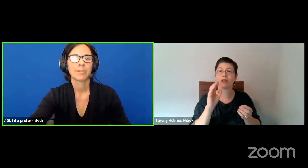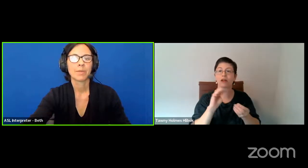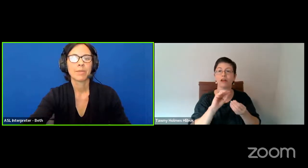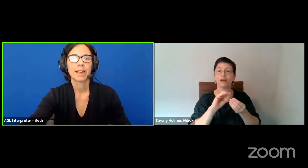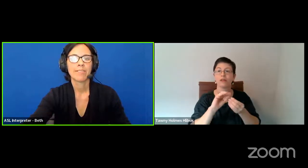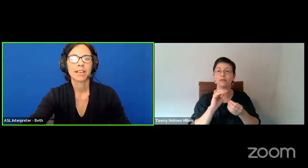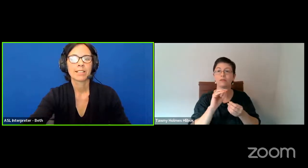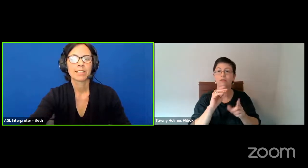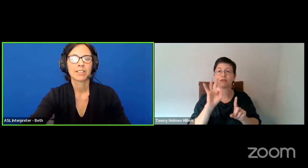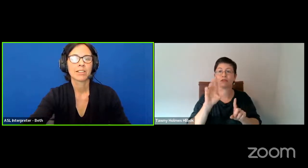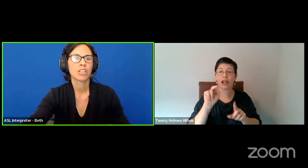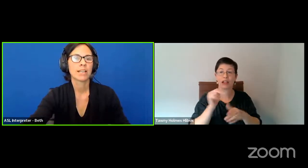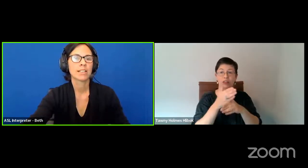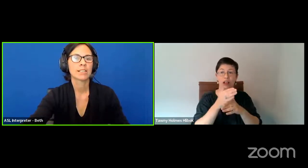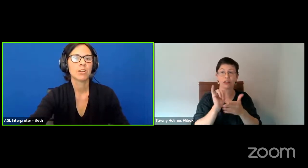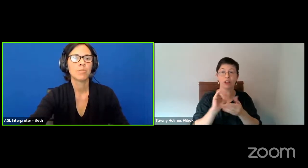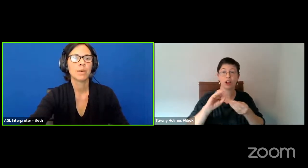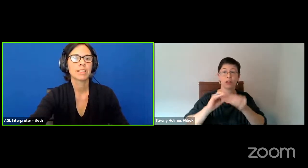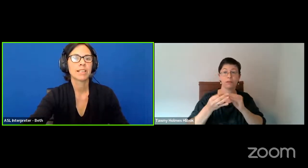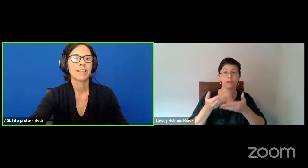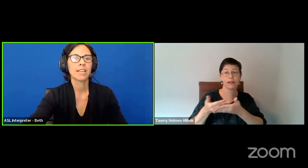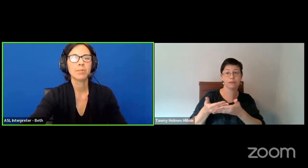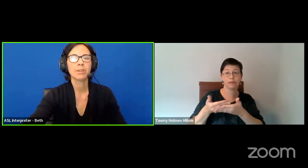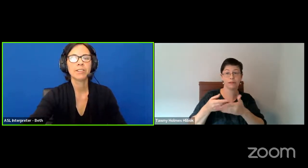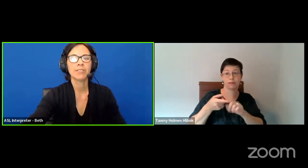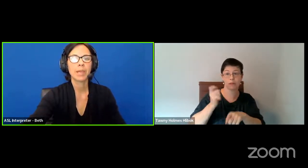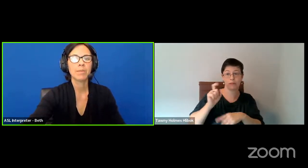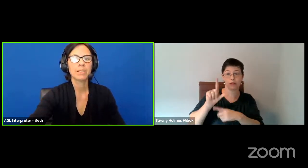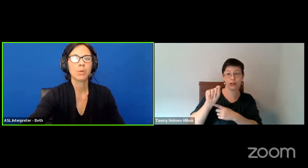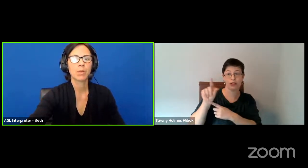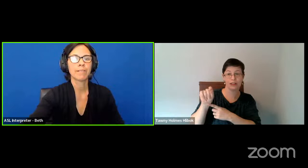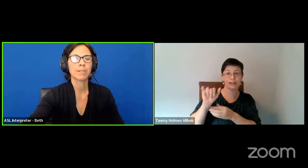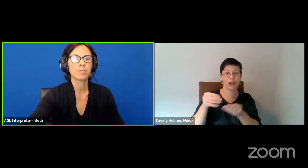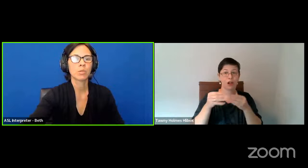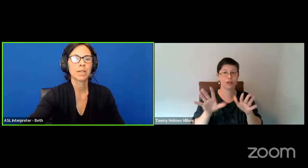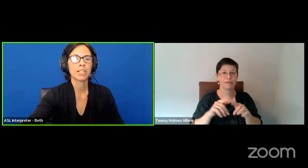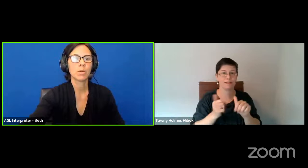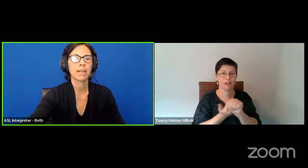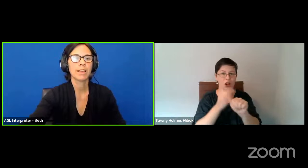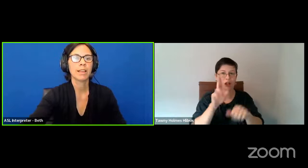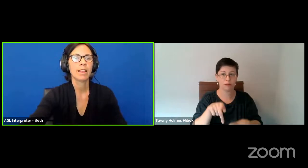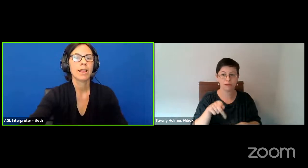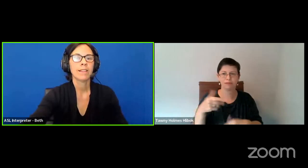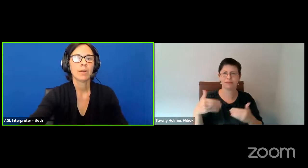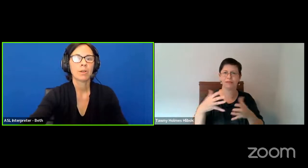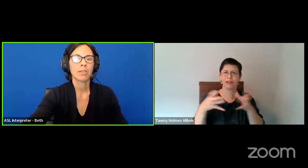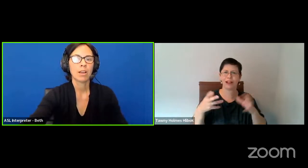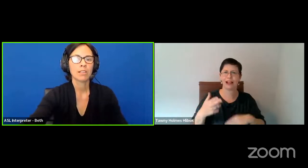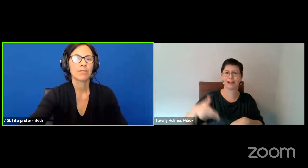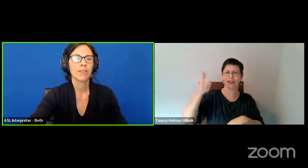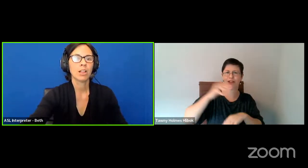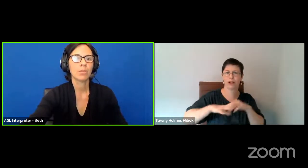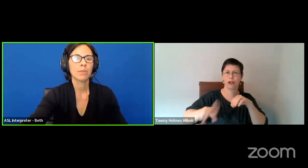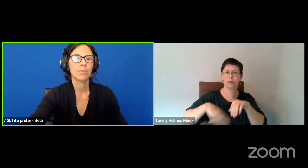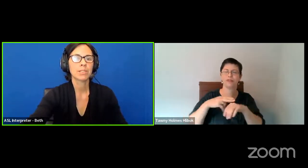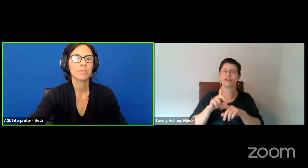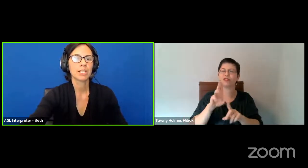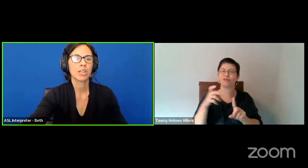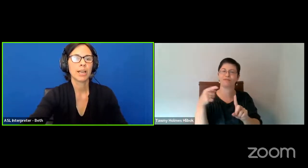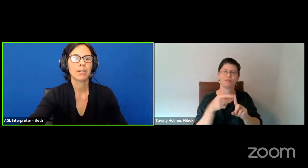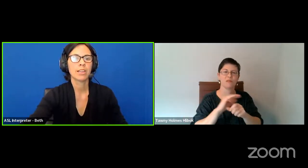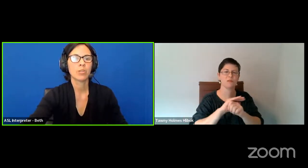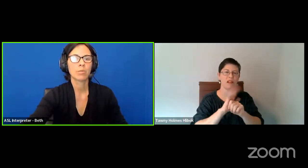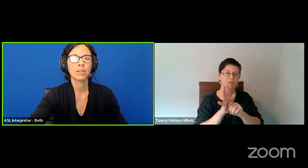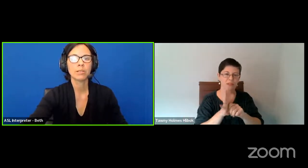Not everybody might have access to the chat. So Molly's saying the number of babies born from 2020 that were lost to follow-up was